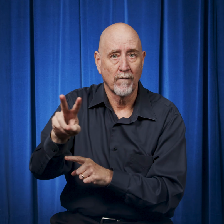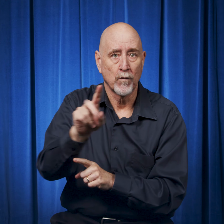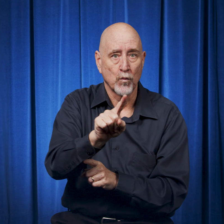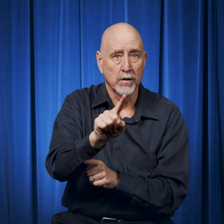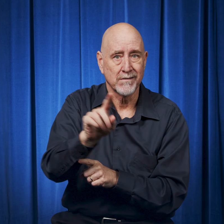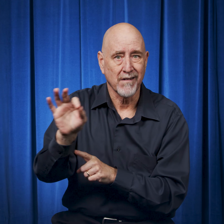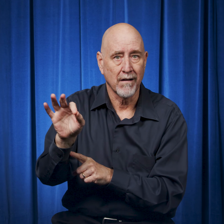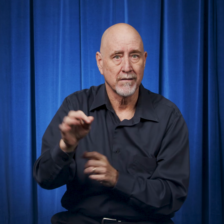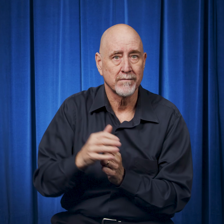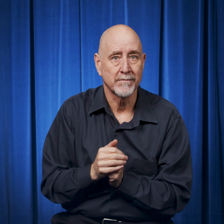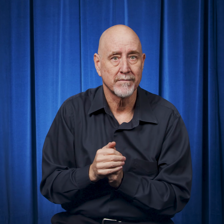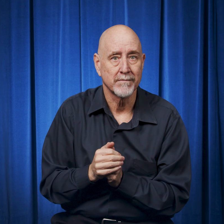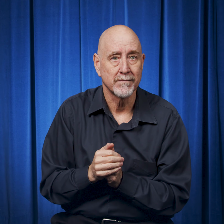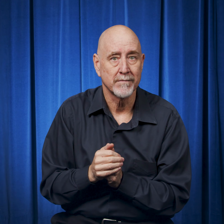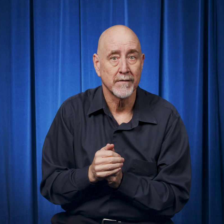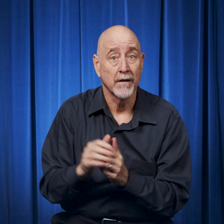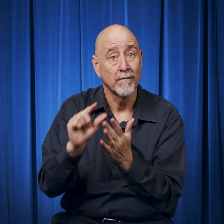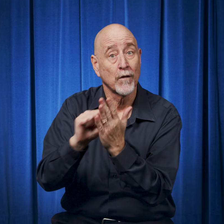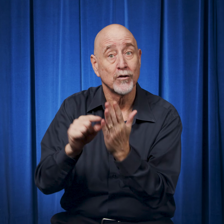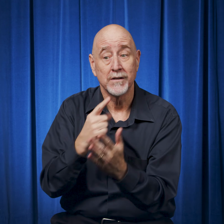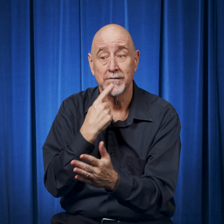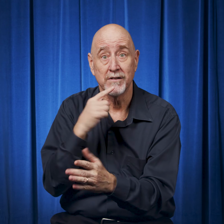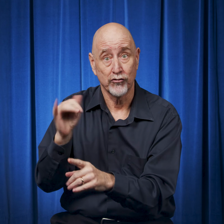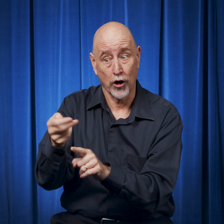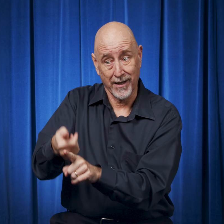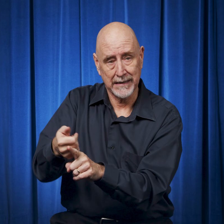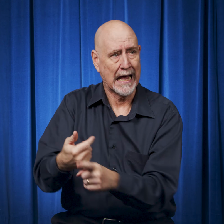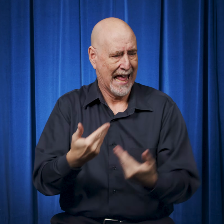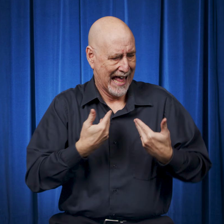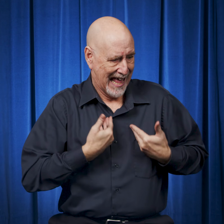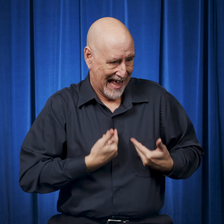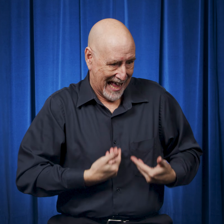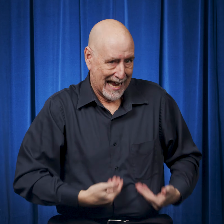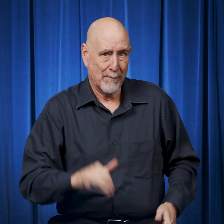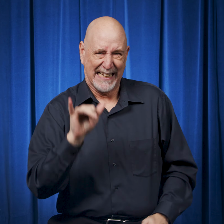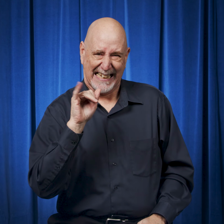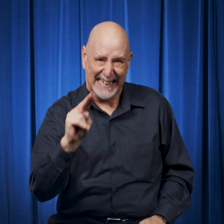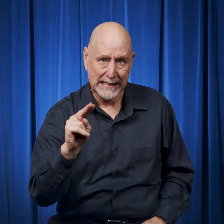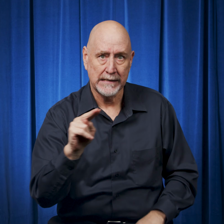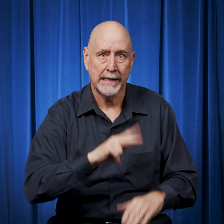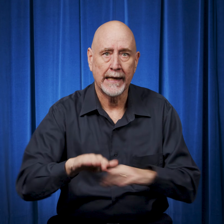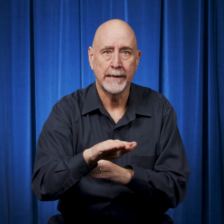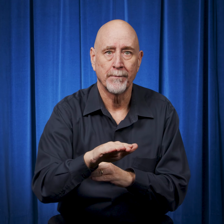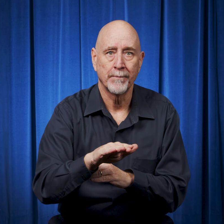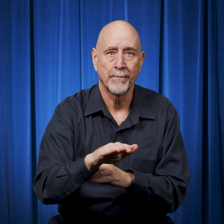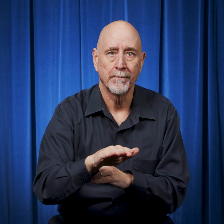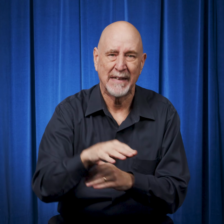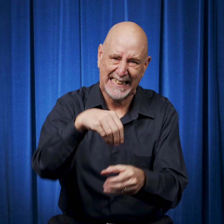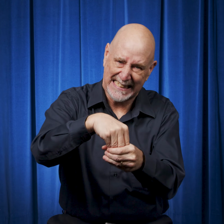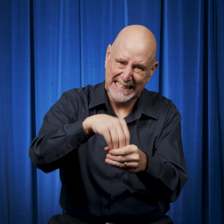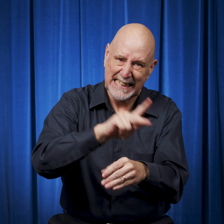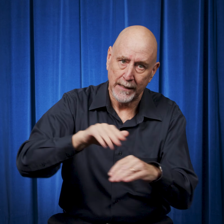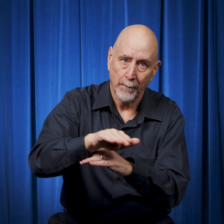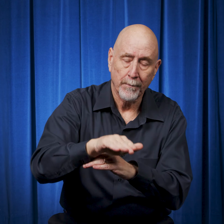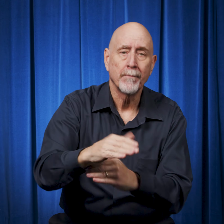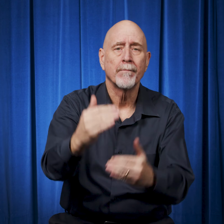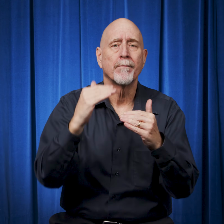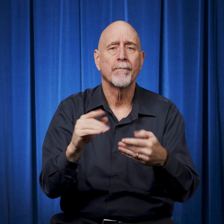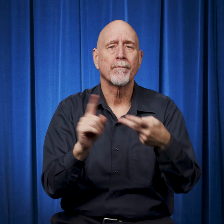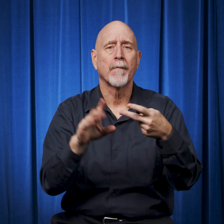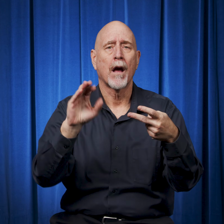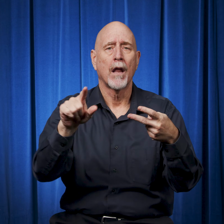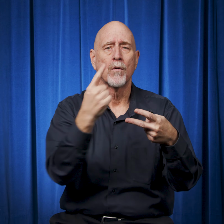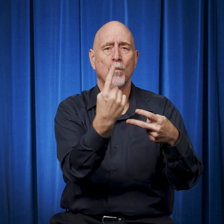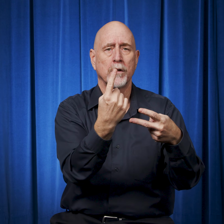verse 9. In that passage, he says that he is in the kingdom. And then go look at Colossians